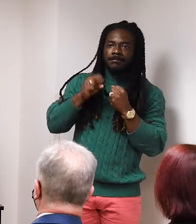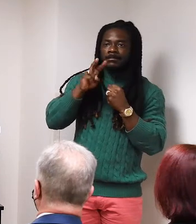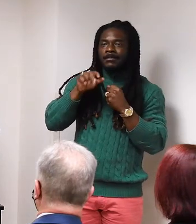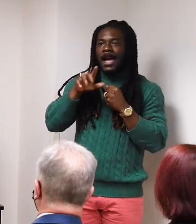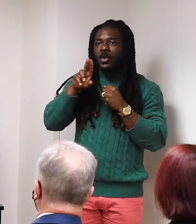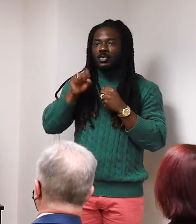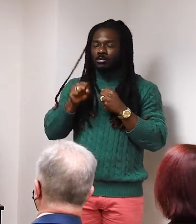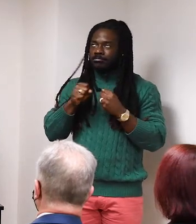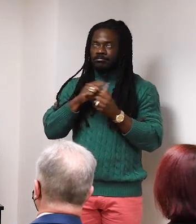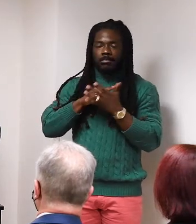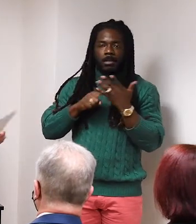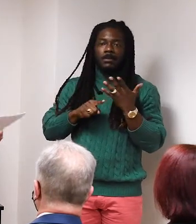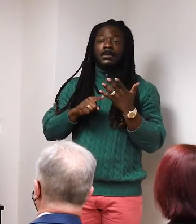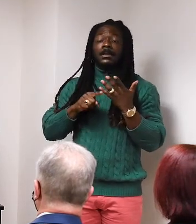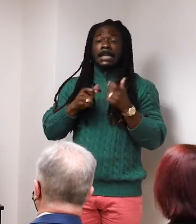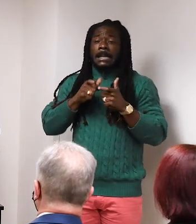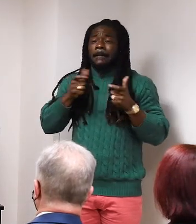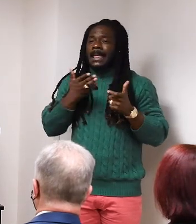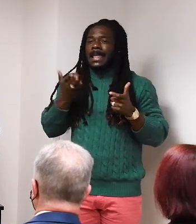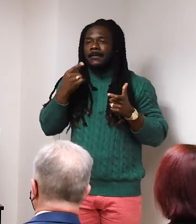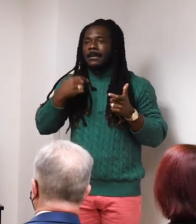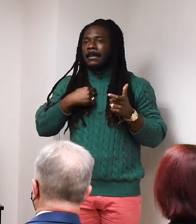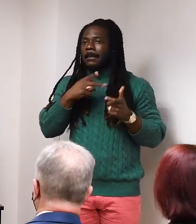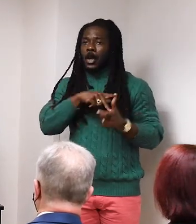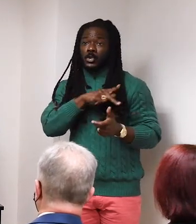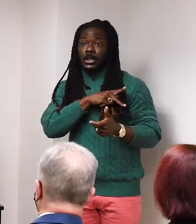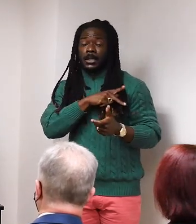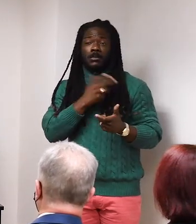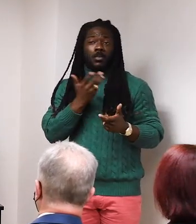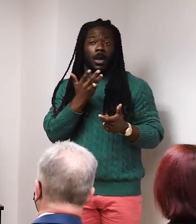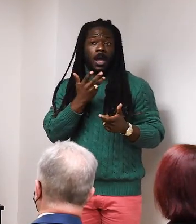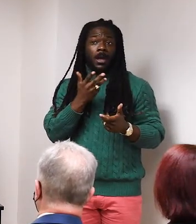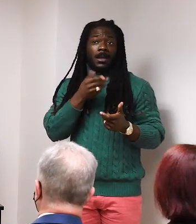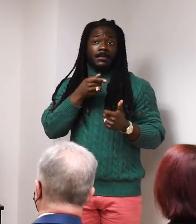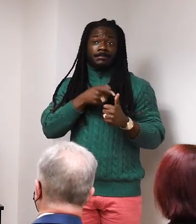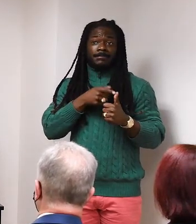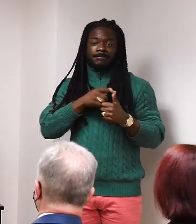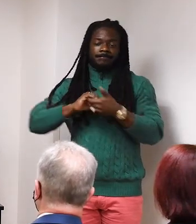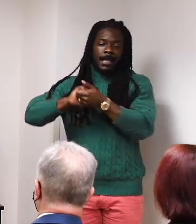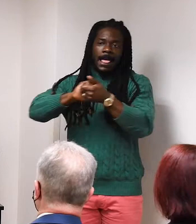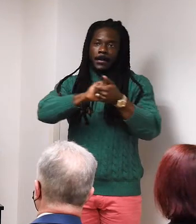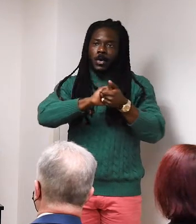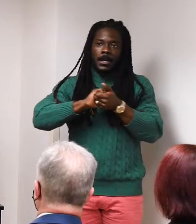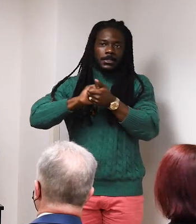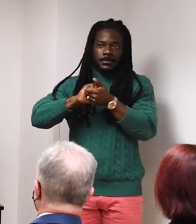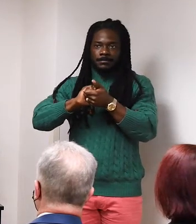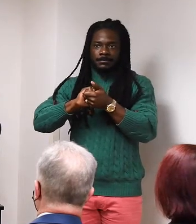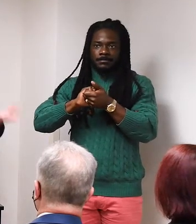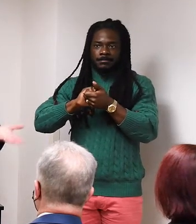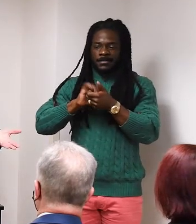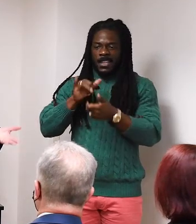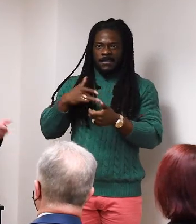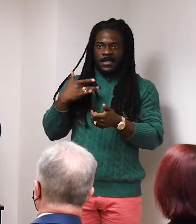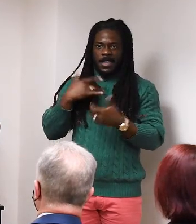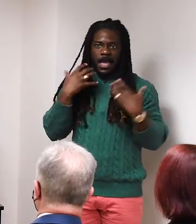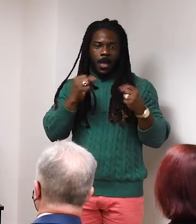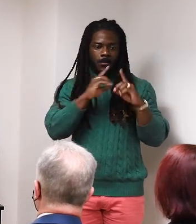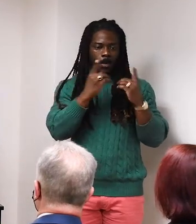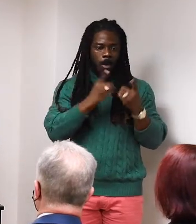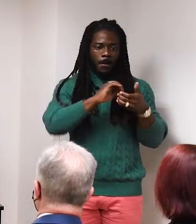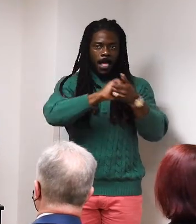immeasurable. The biggest thing for me personally is this sense of collaboration. The health department